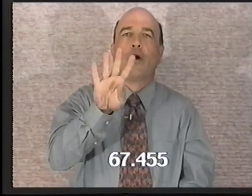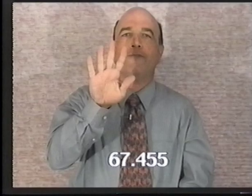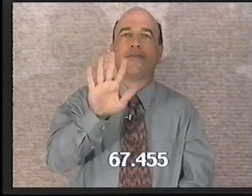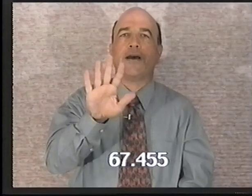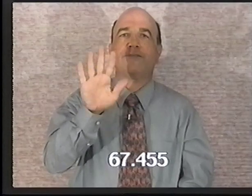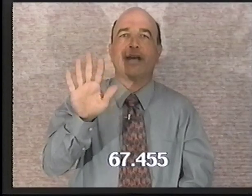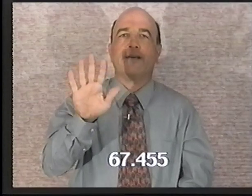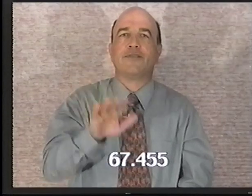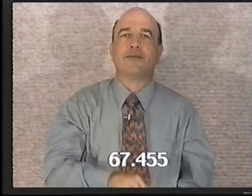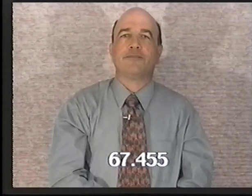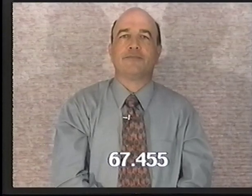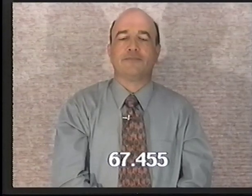67.455.